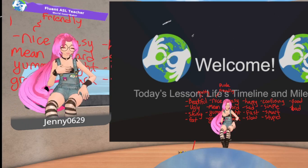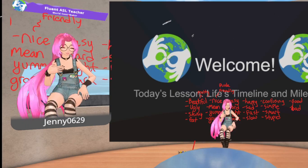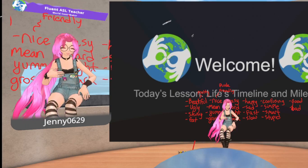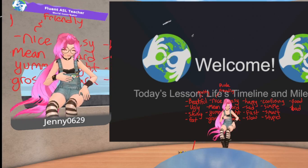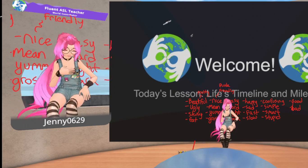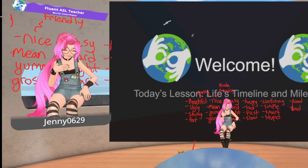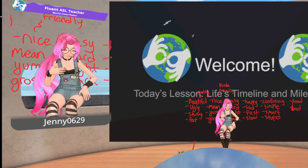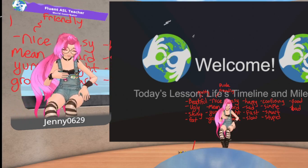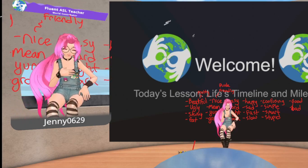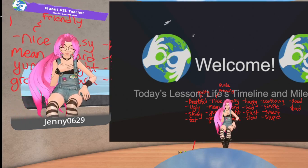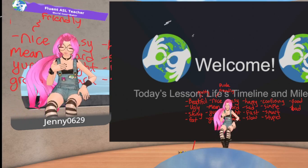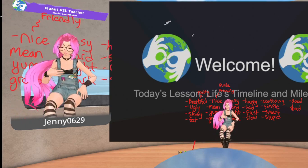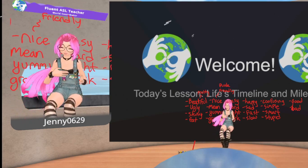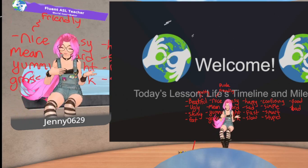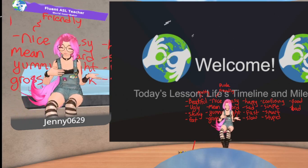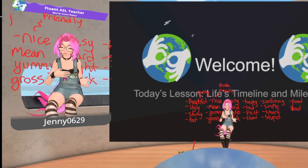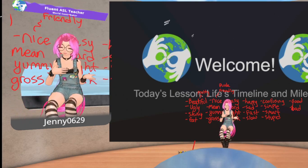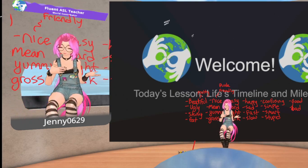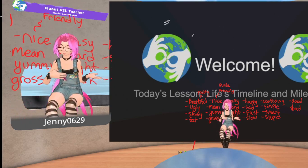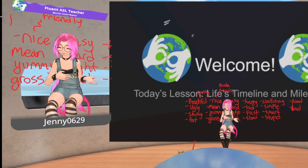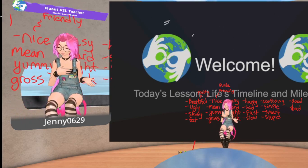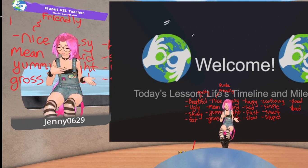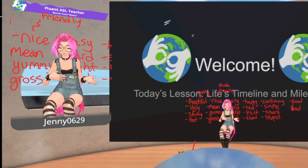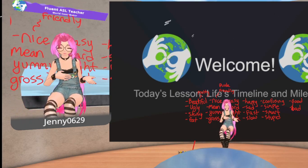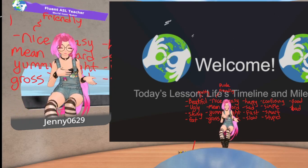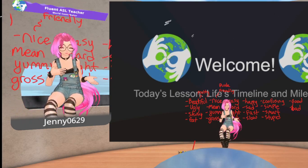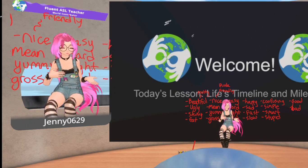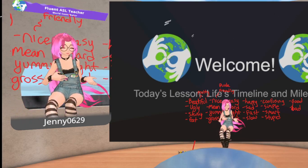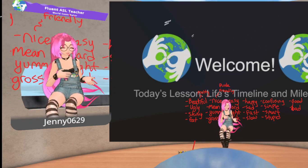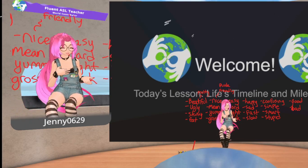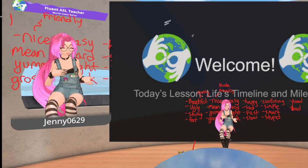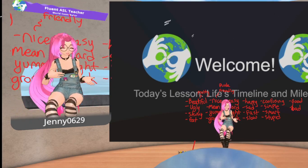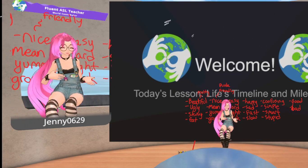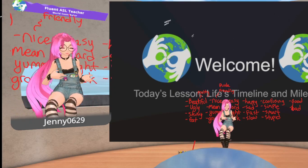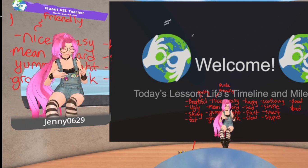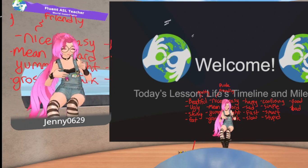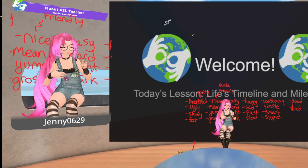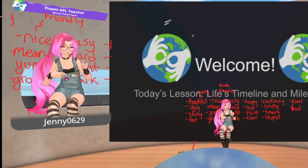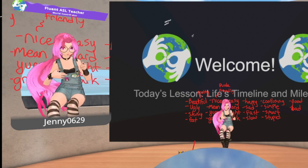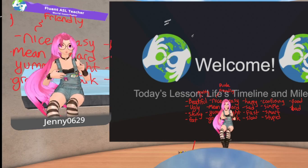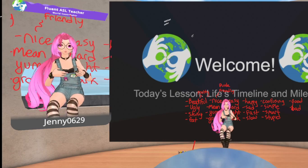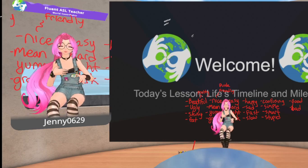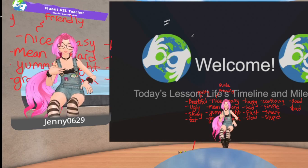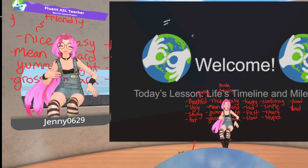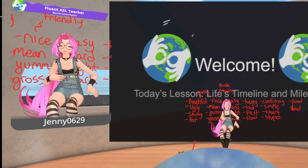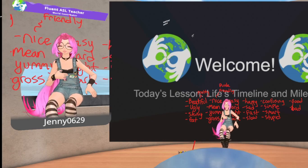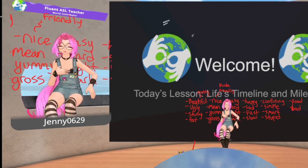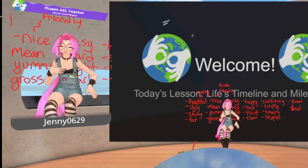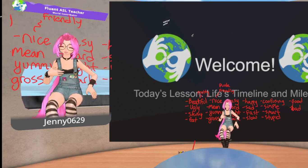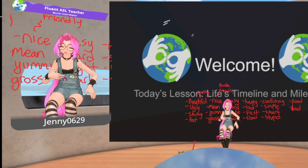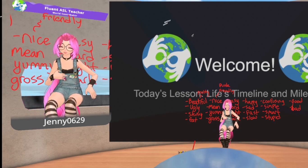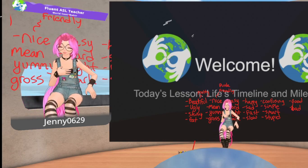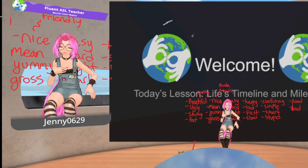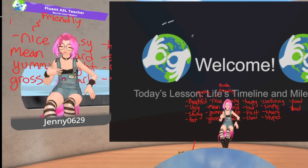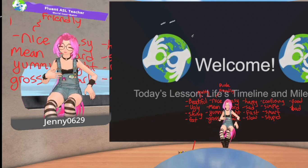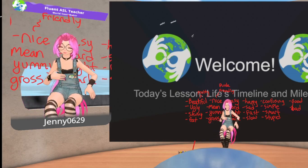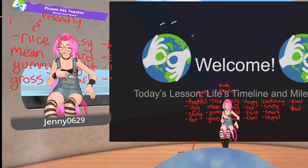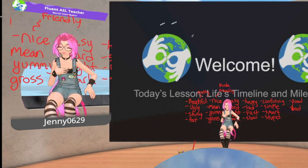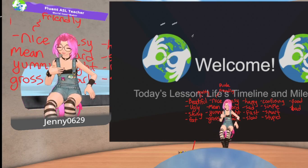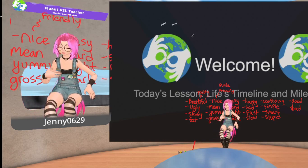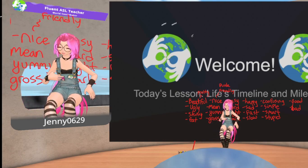not on your chest. What does this mean if it's on your chest? What is this? Please. On your chest. Disgusting. Yes,